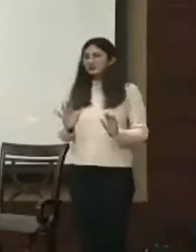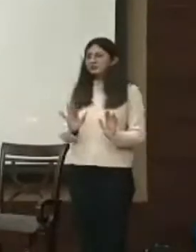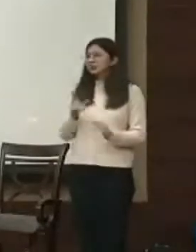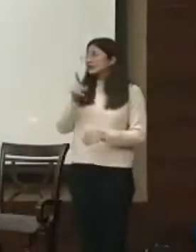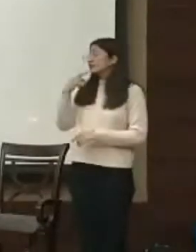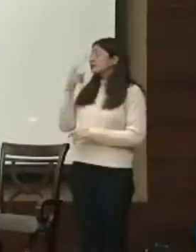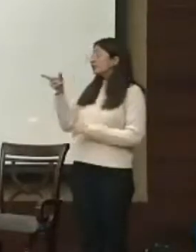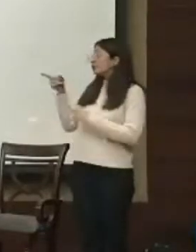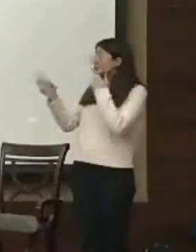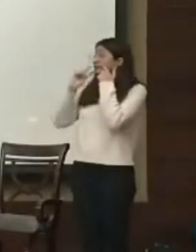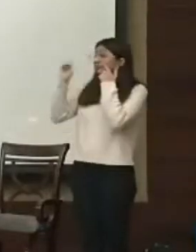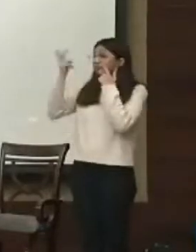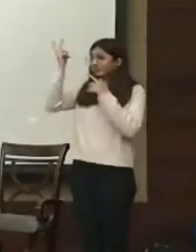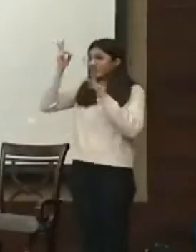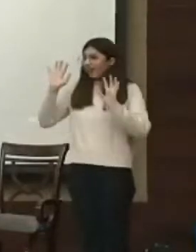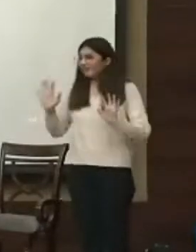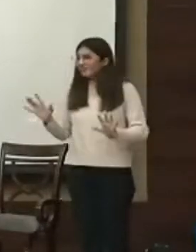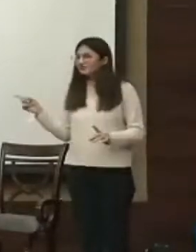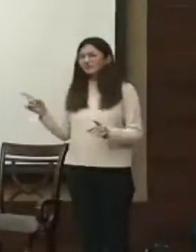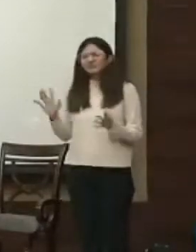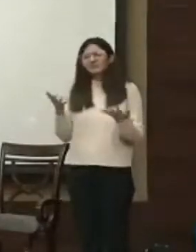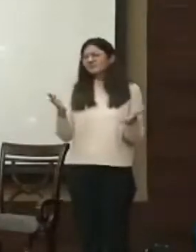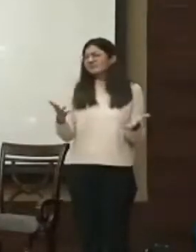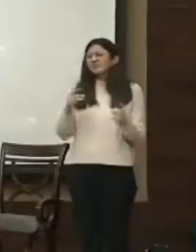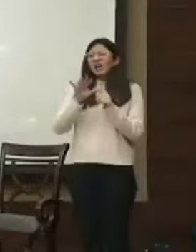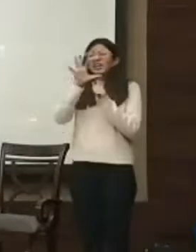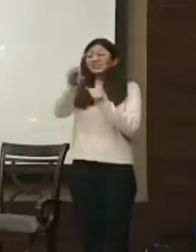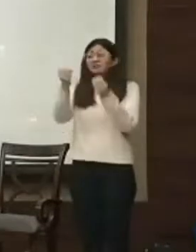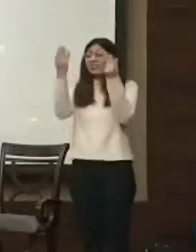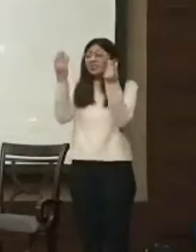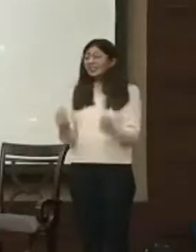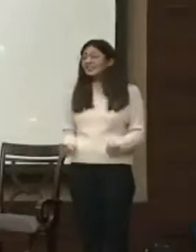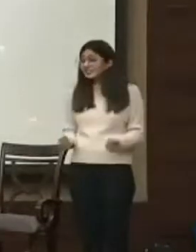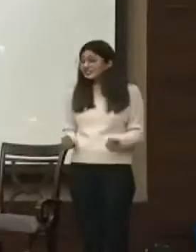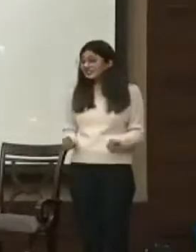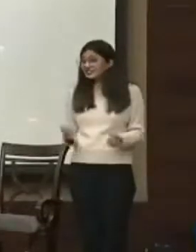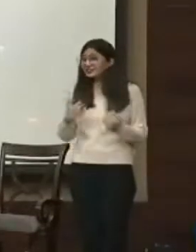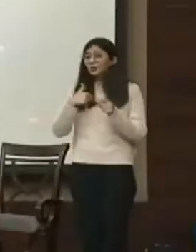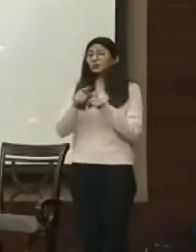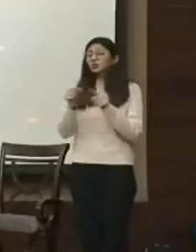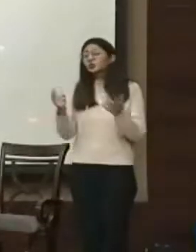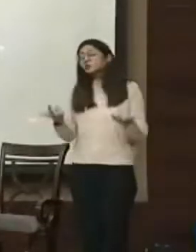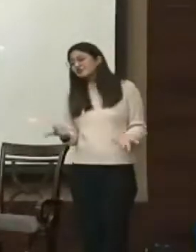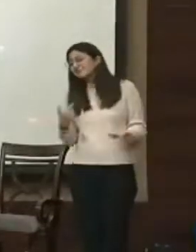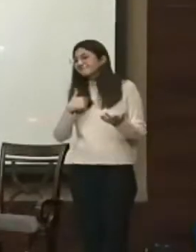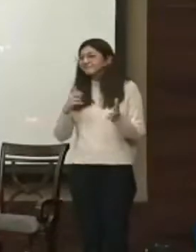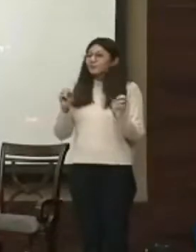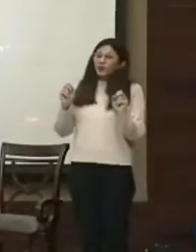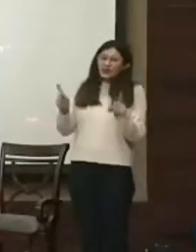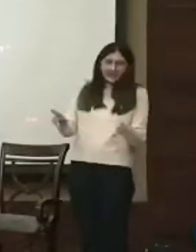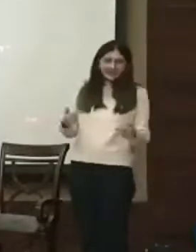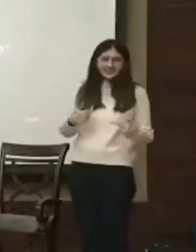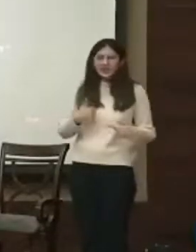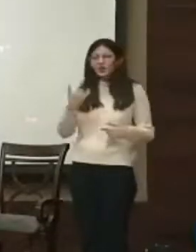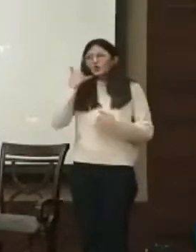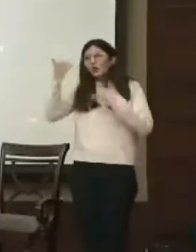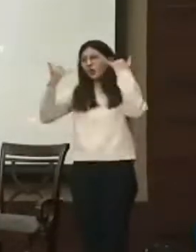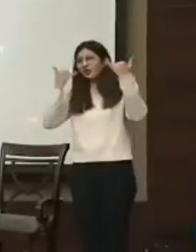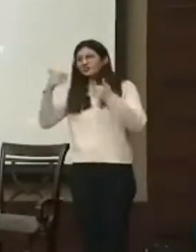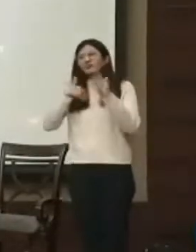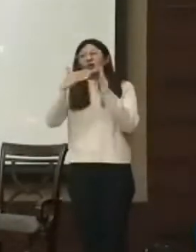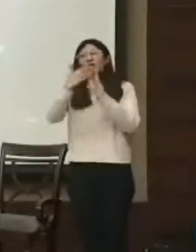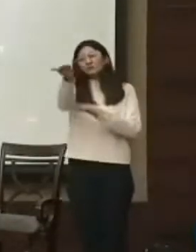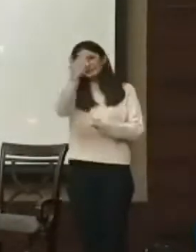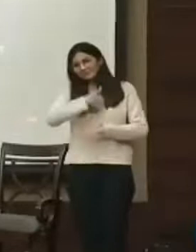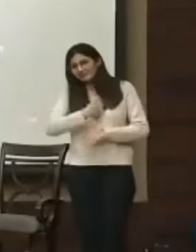very often because they don't live in accessible spaces. So what I have to do is that I call them at my